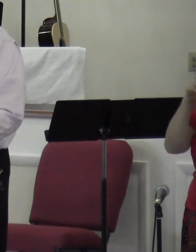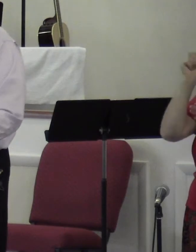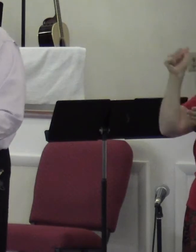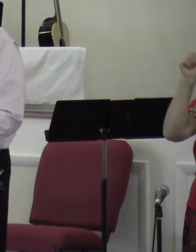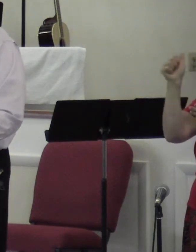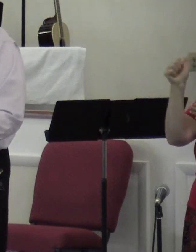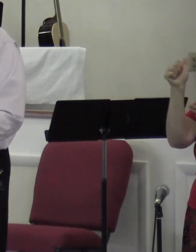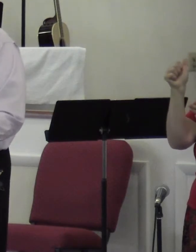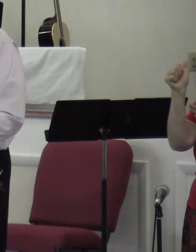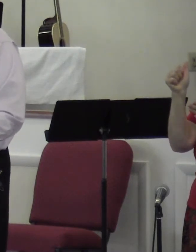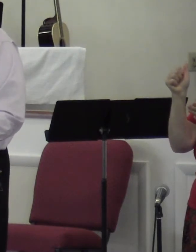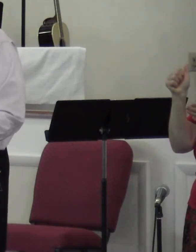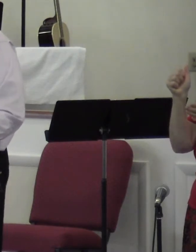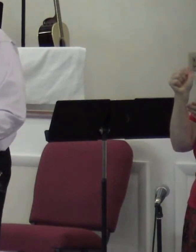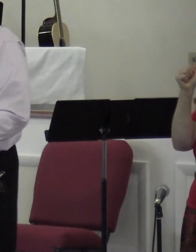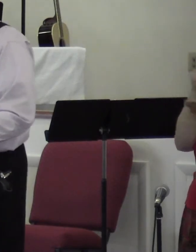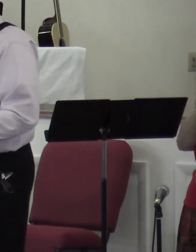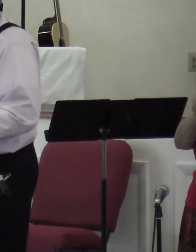Amen.